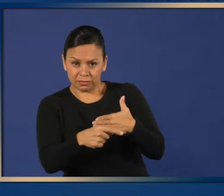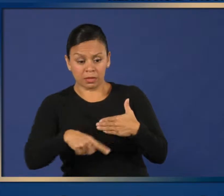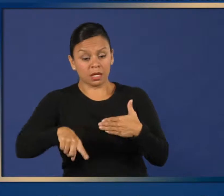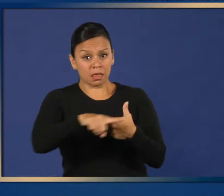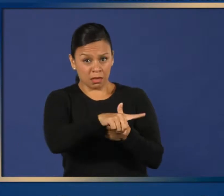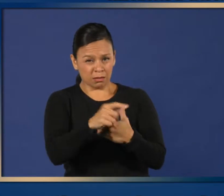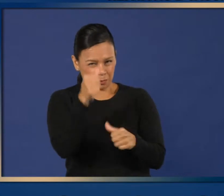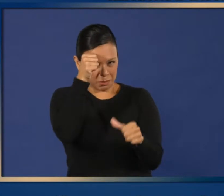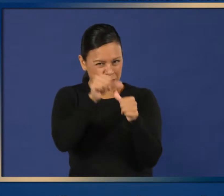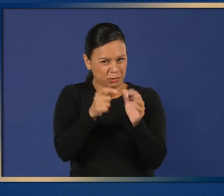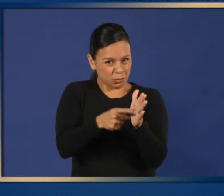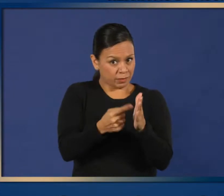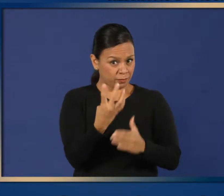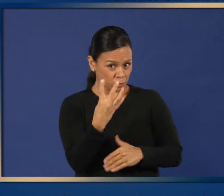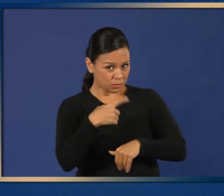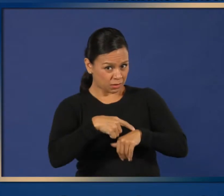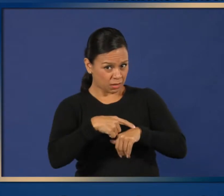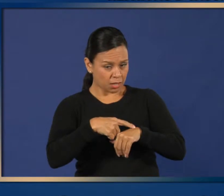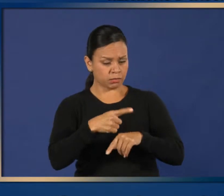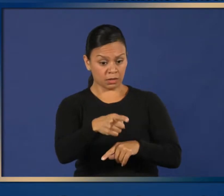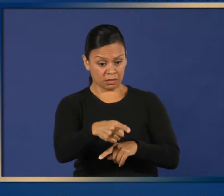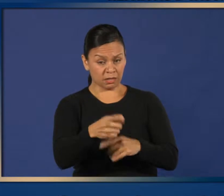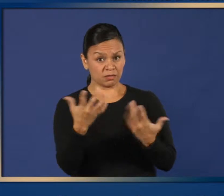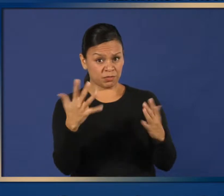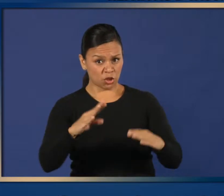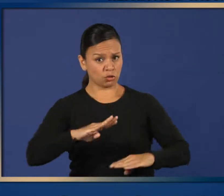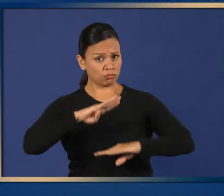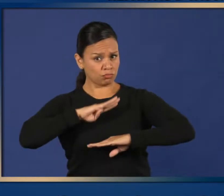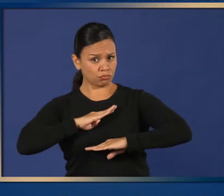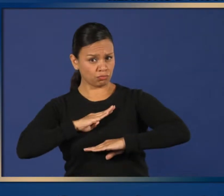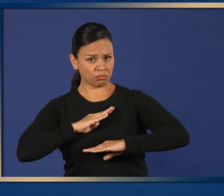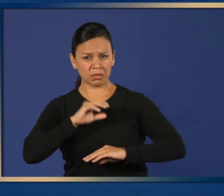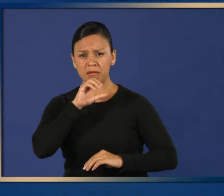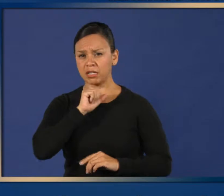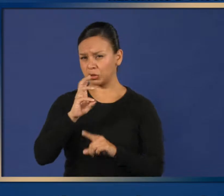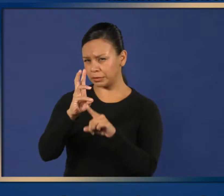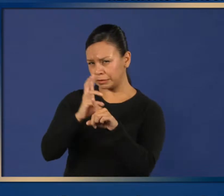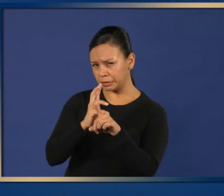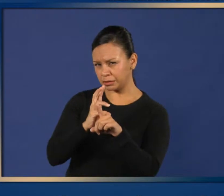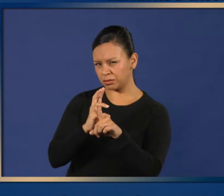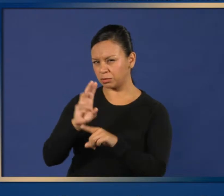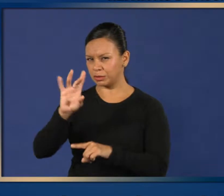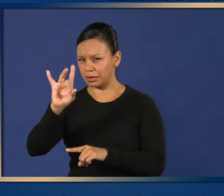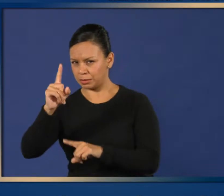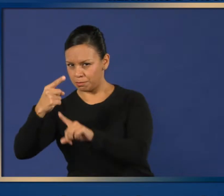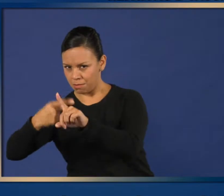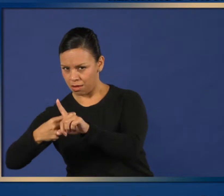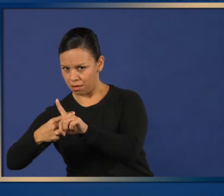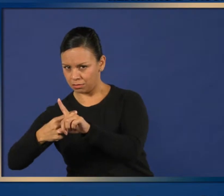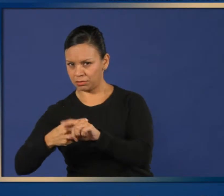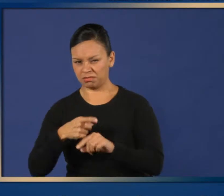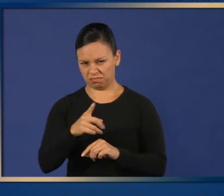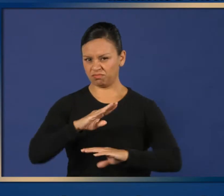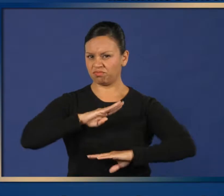the vaccine series by 6 to 18 months of age.